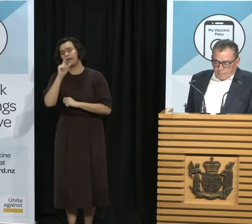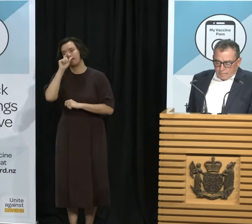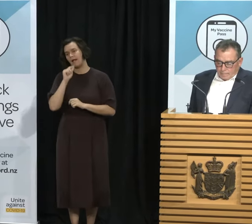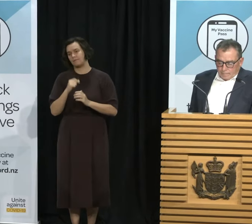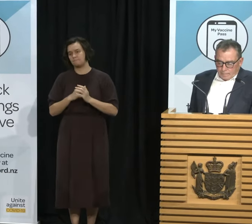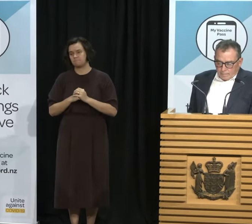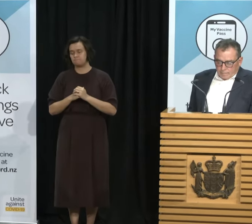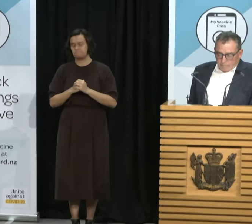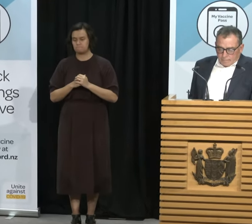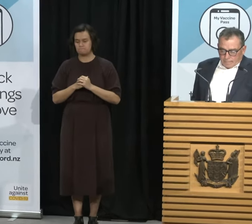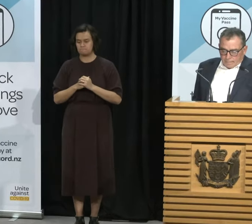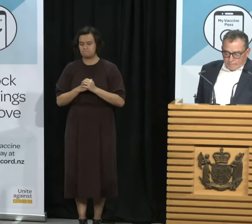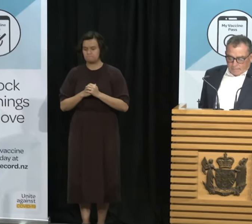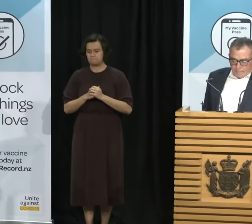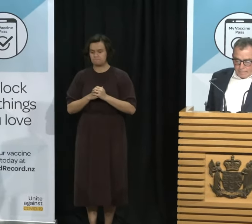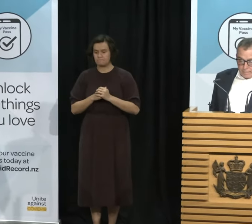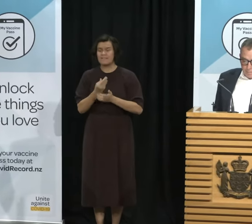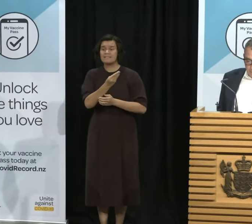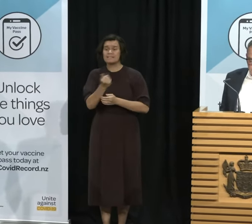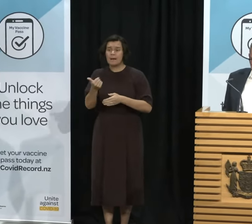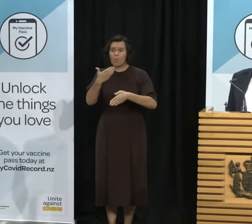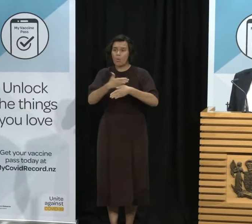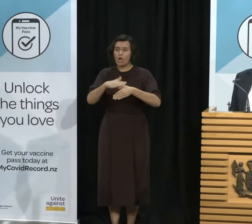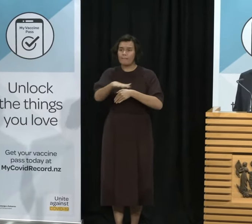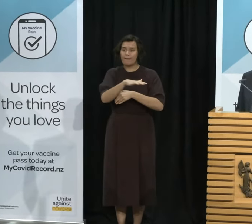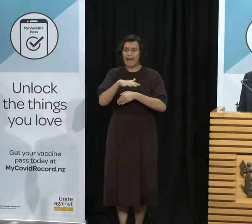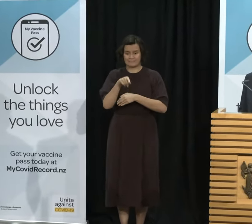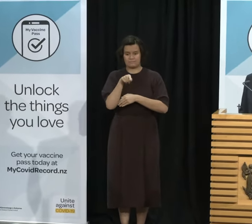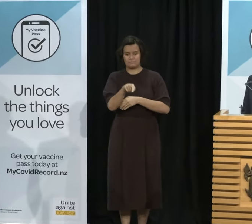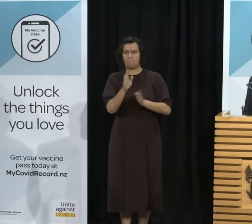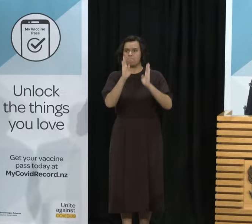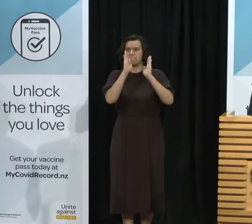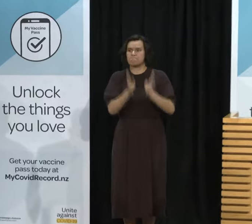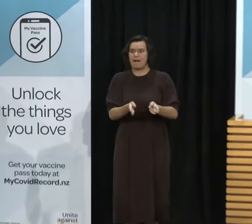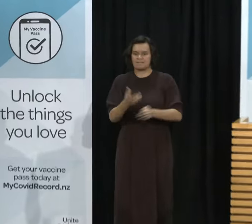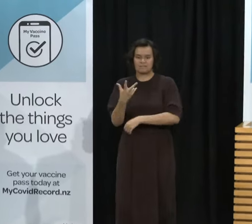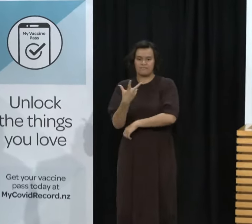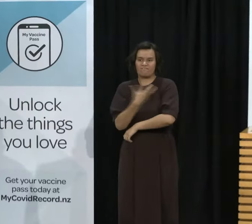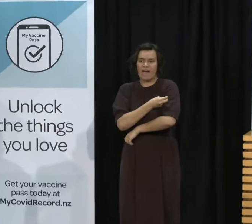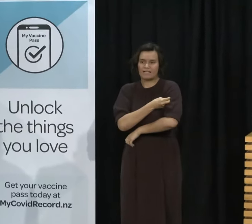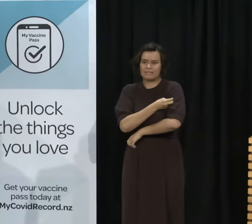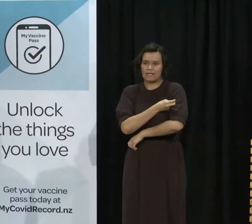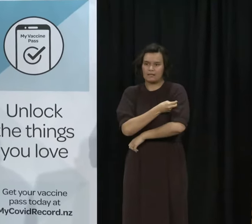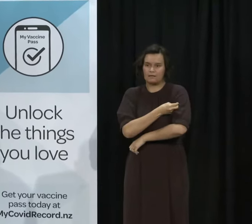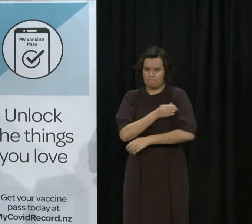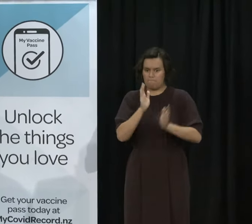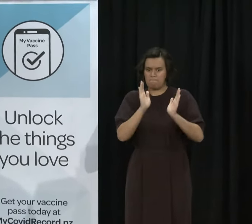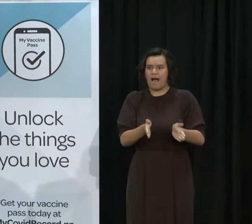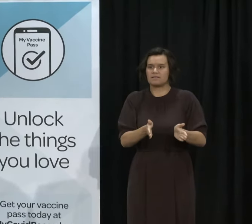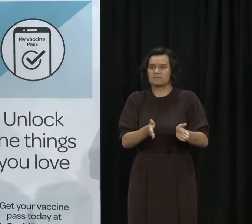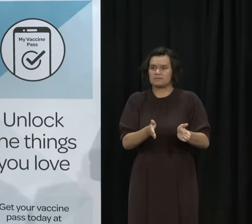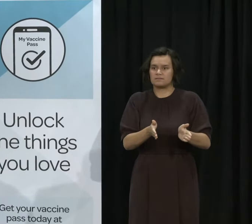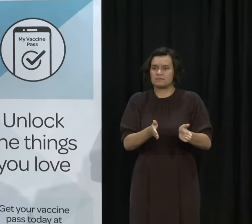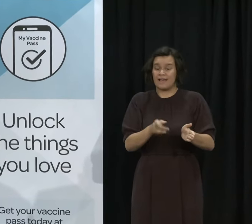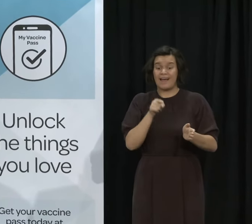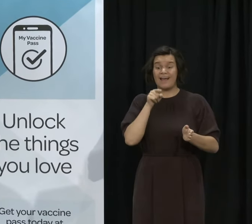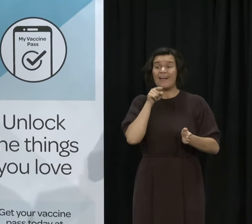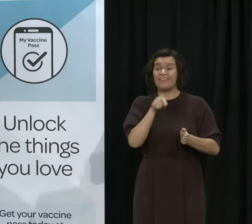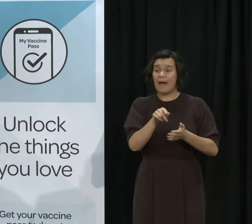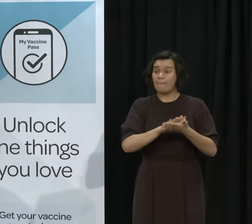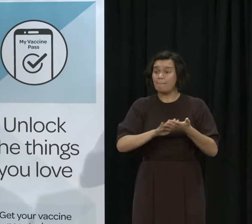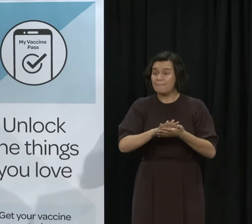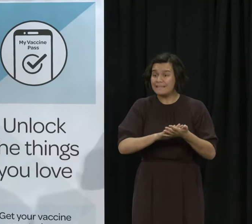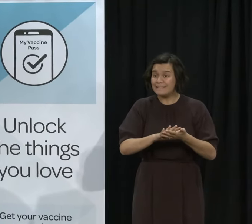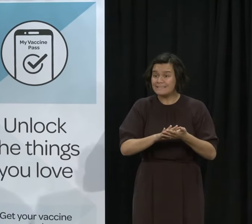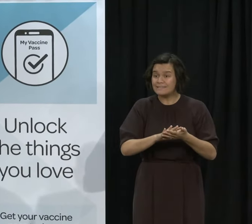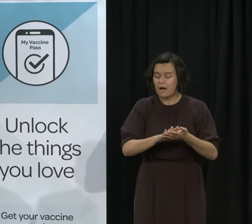where workers are required to be vaccinated, this mandate will now also extend to booster doses. So initially, it will